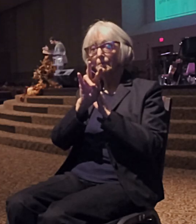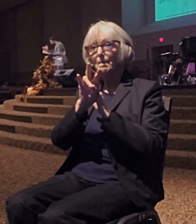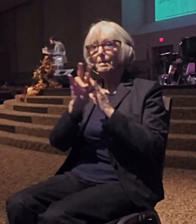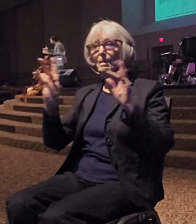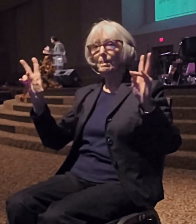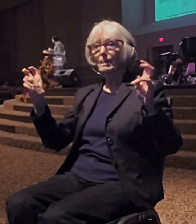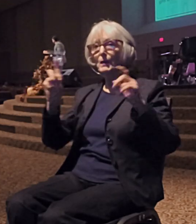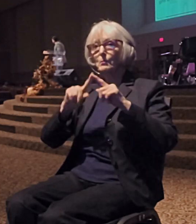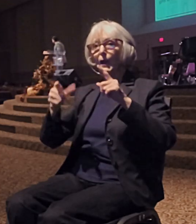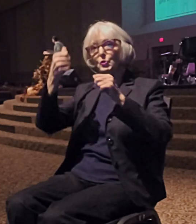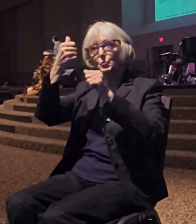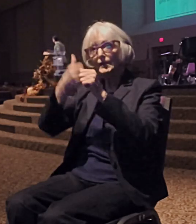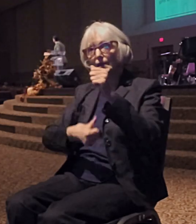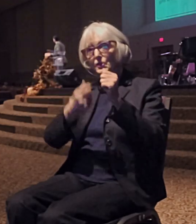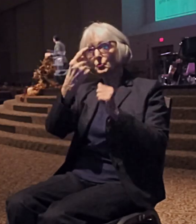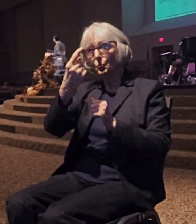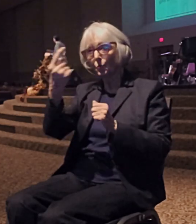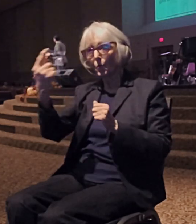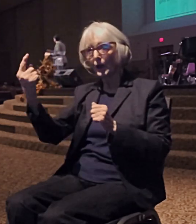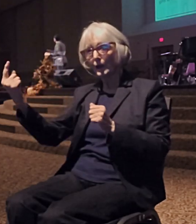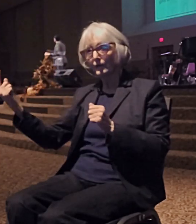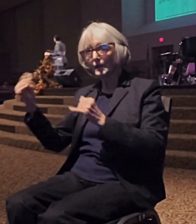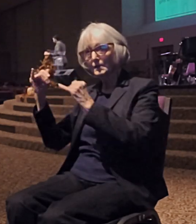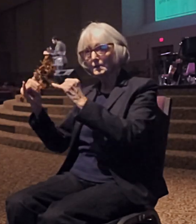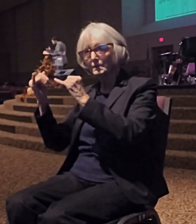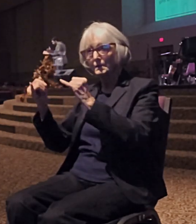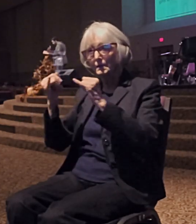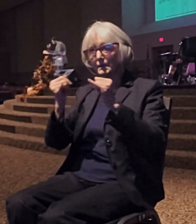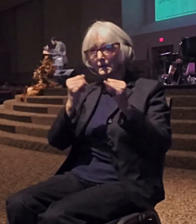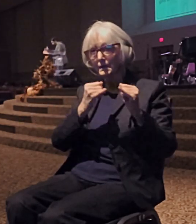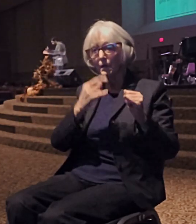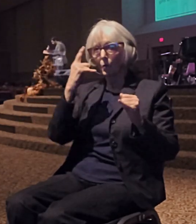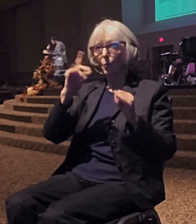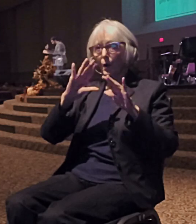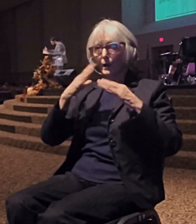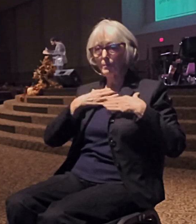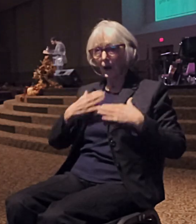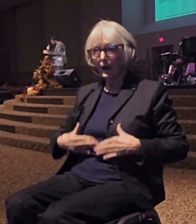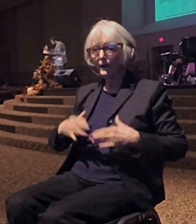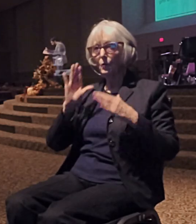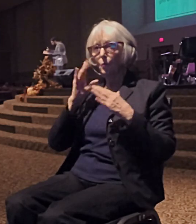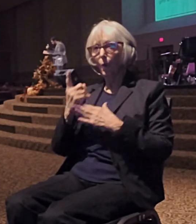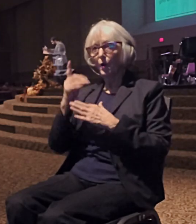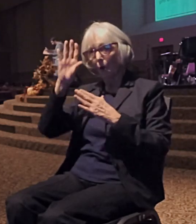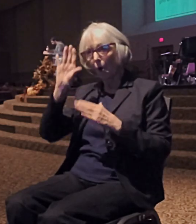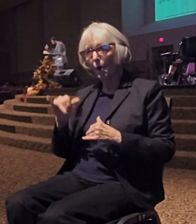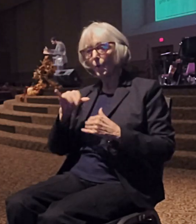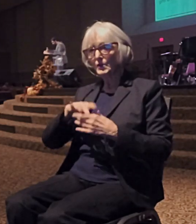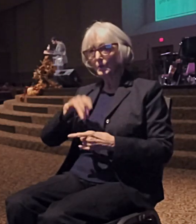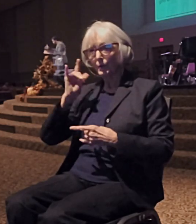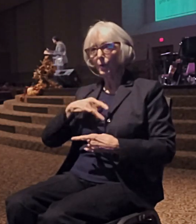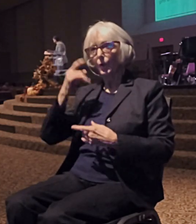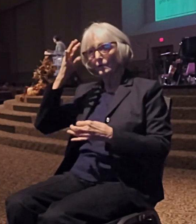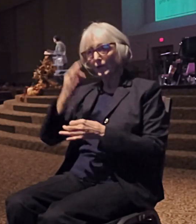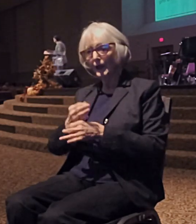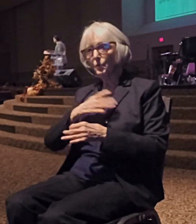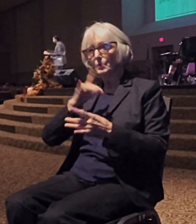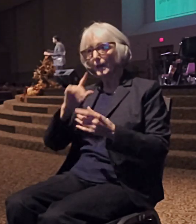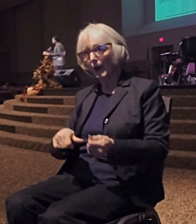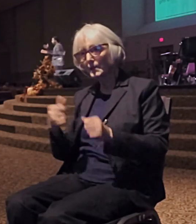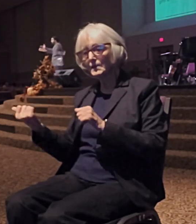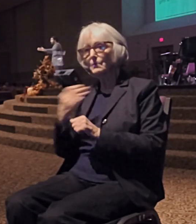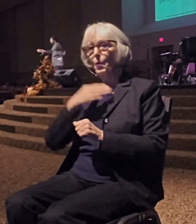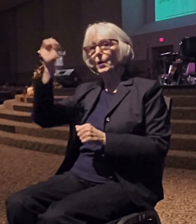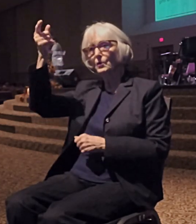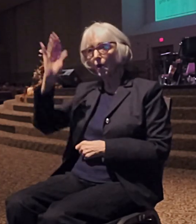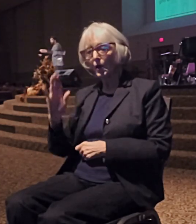to each one of us, one body, one spirit, one hope, one Lord, one faith, one baptism, one God, to